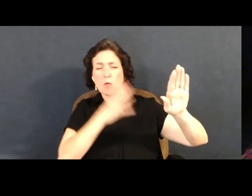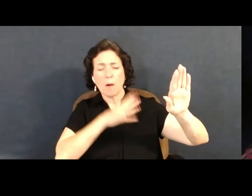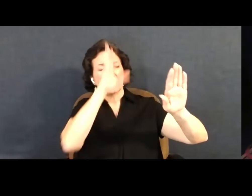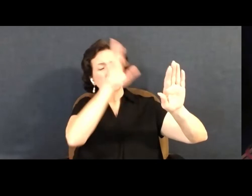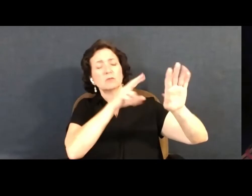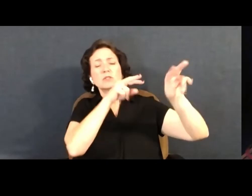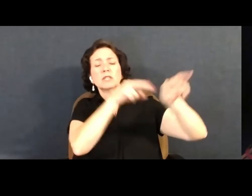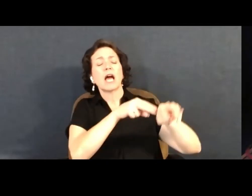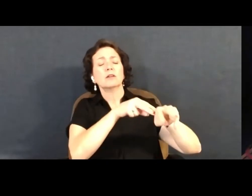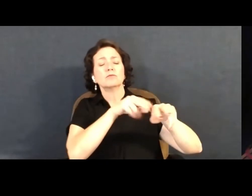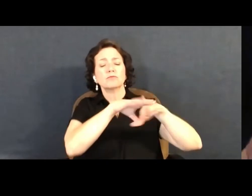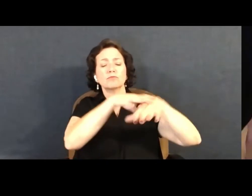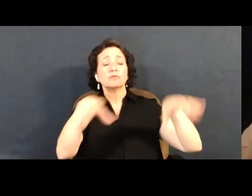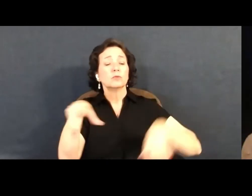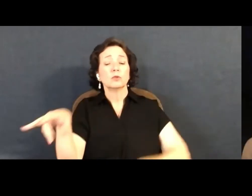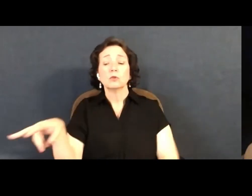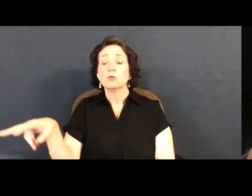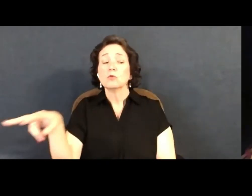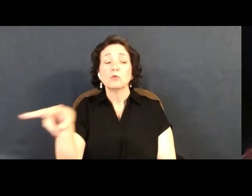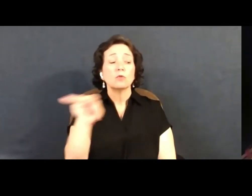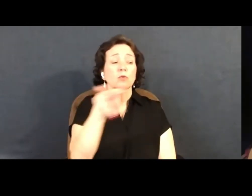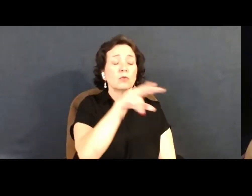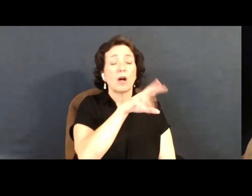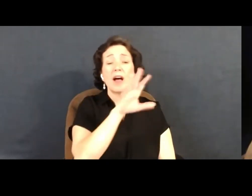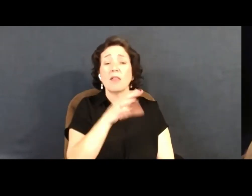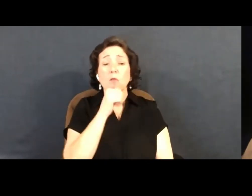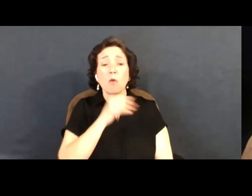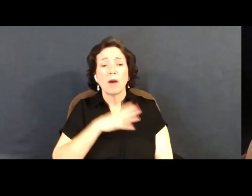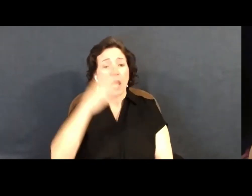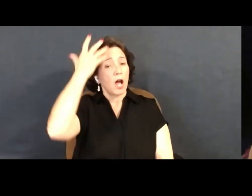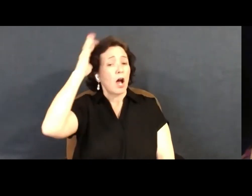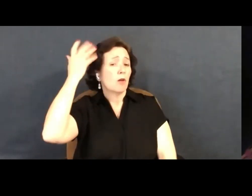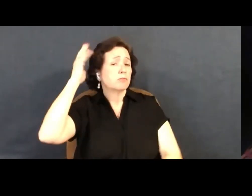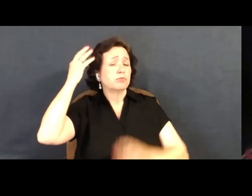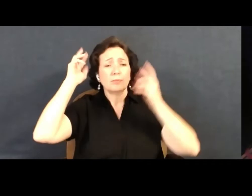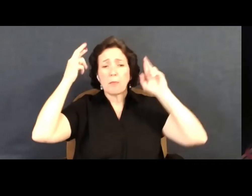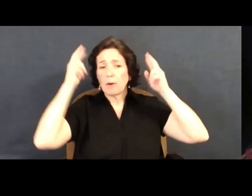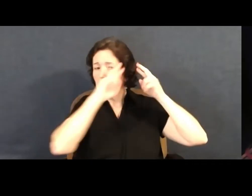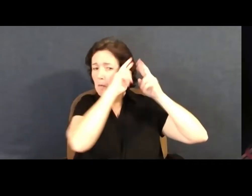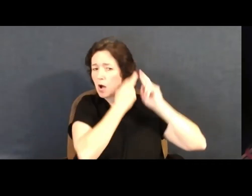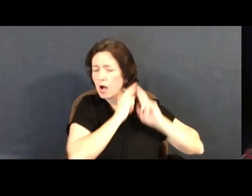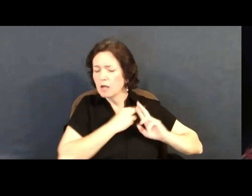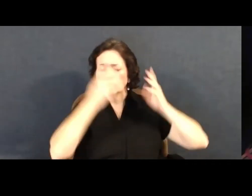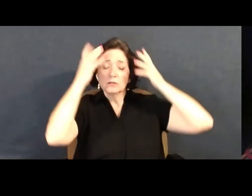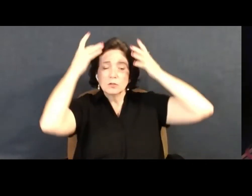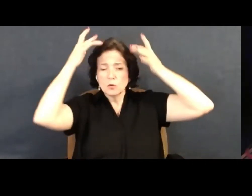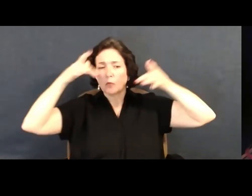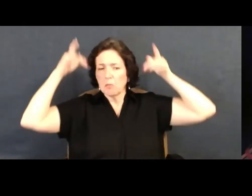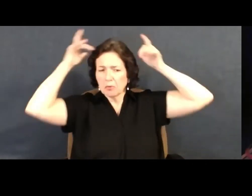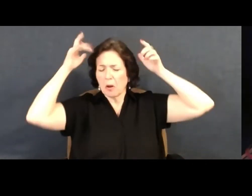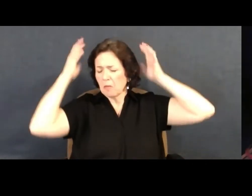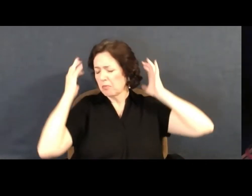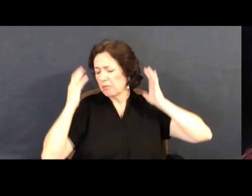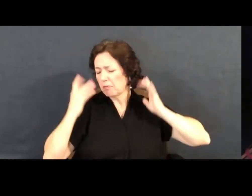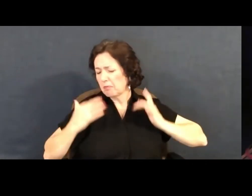balcony overlooking the city, and her hair was long and flowing, braided and cradled, and oh, she was